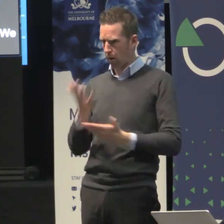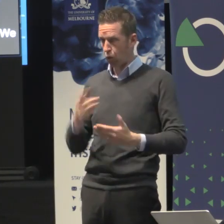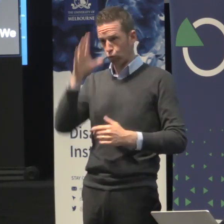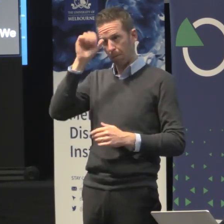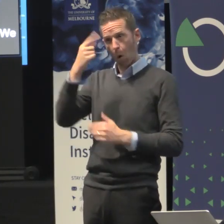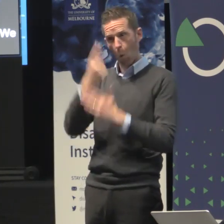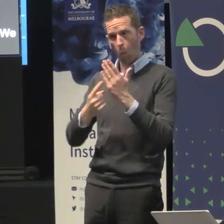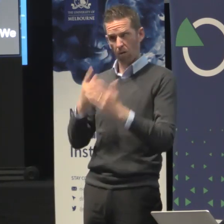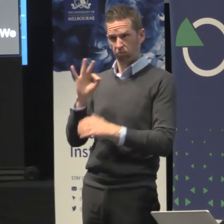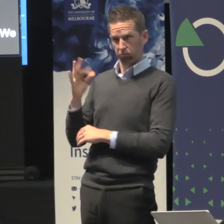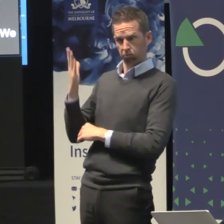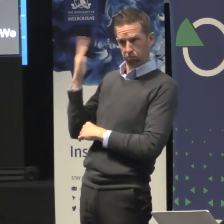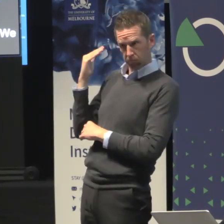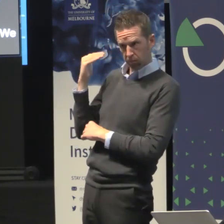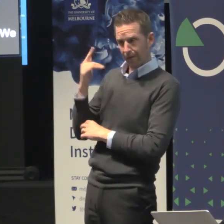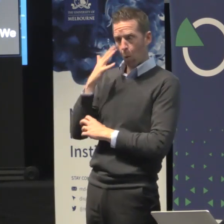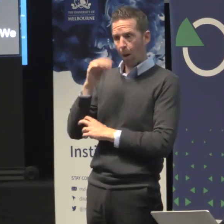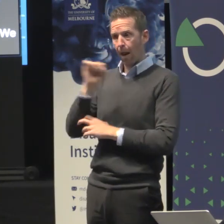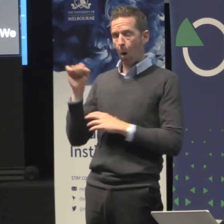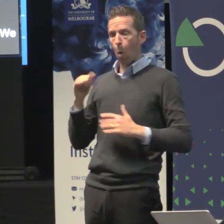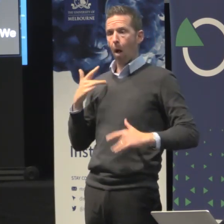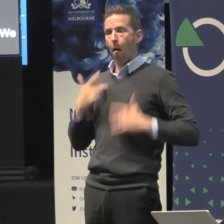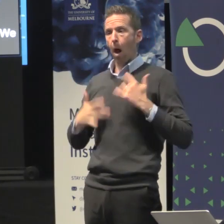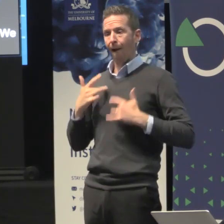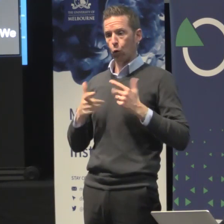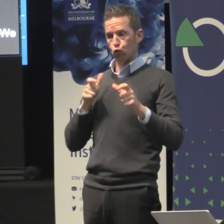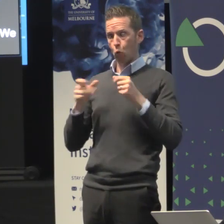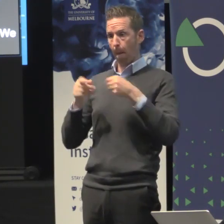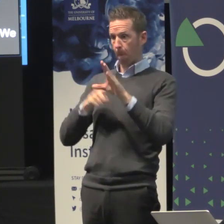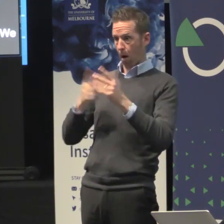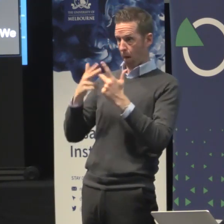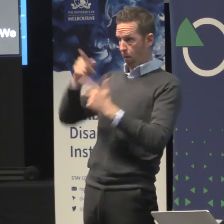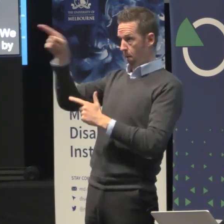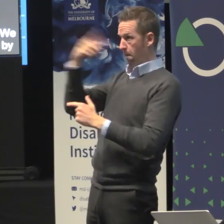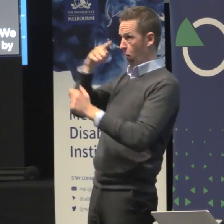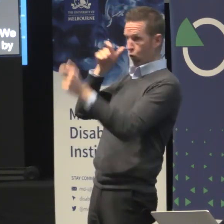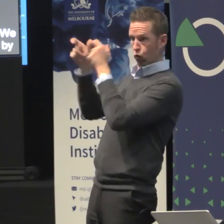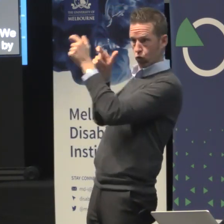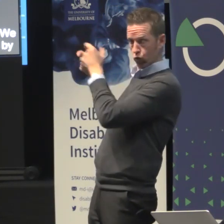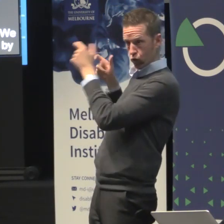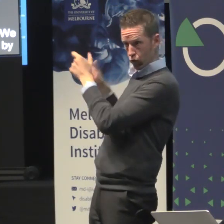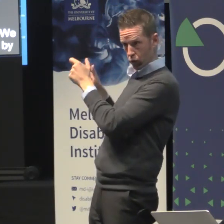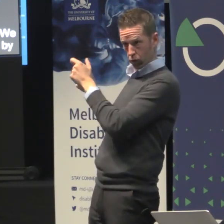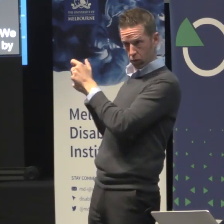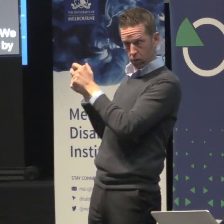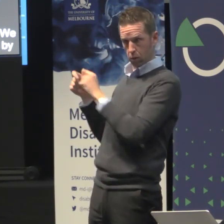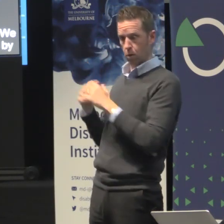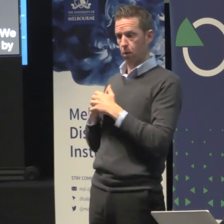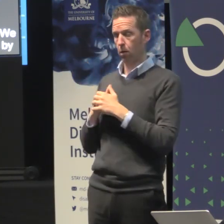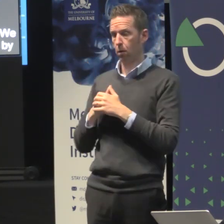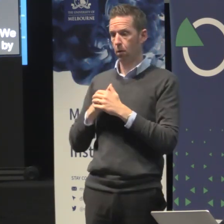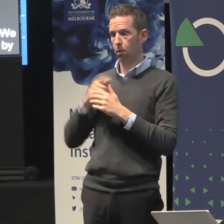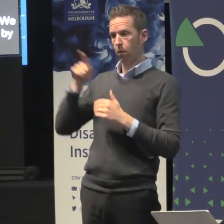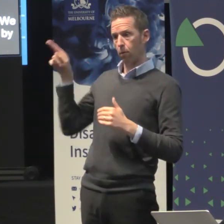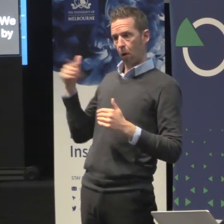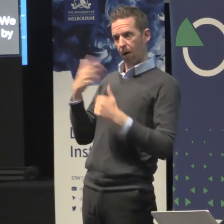ago when our lives were controlled by others, all in the name of keeping us